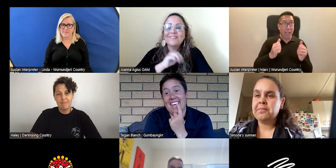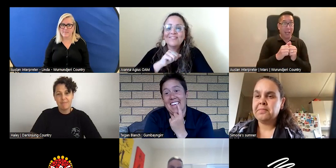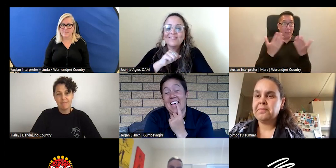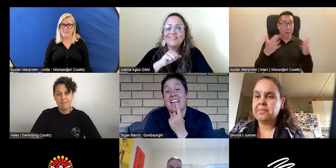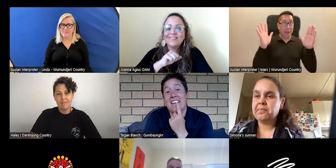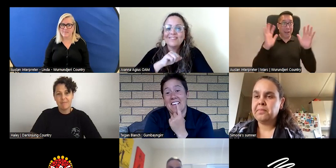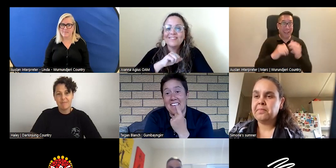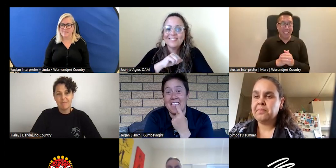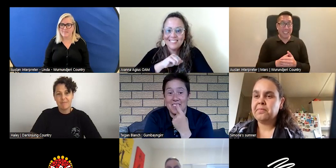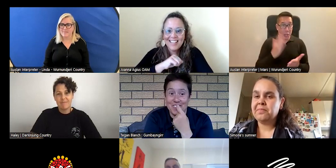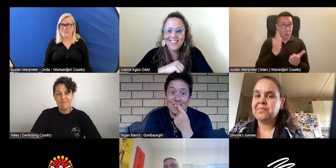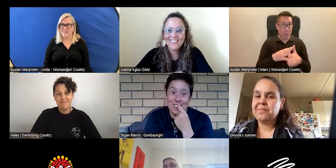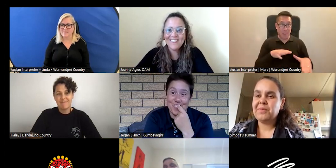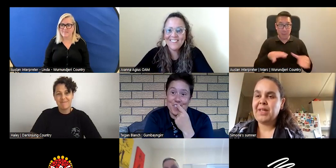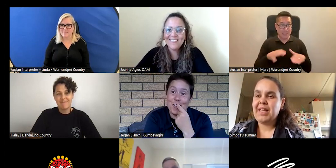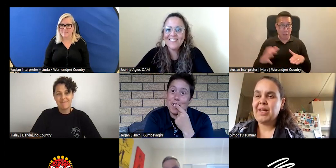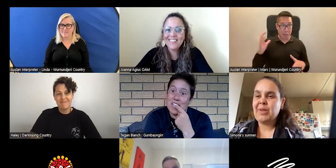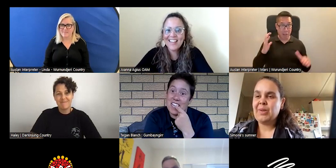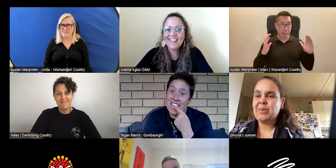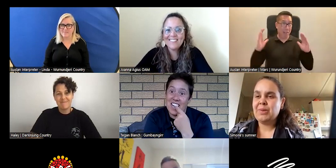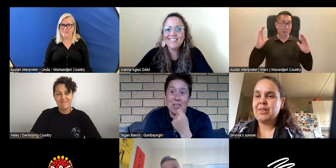So very, very busy, very busy.